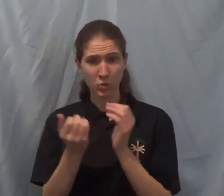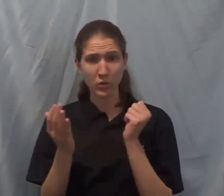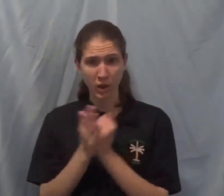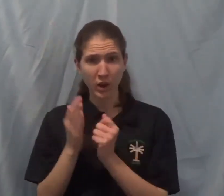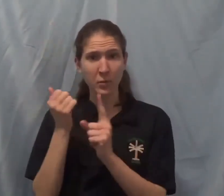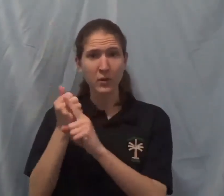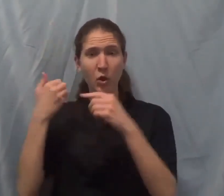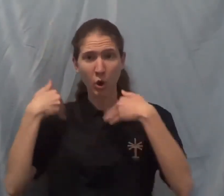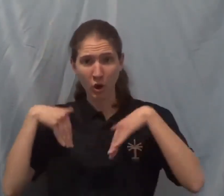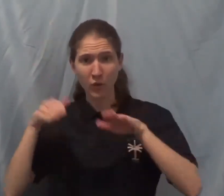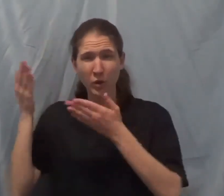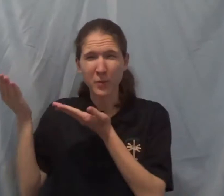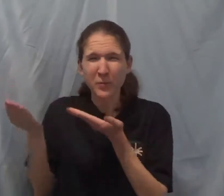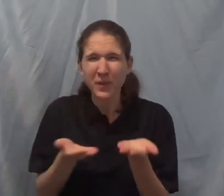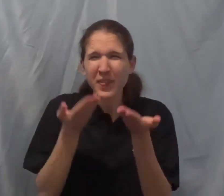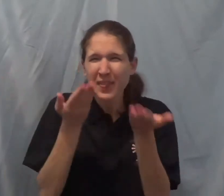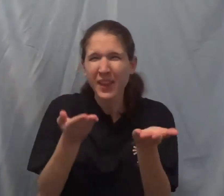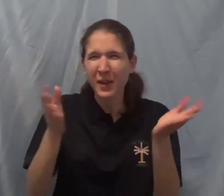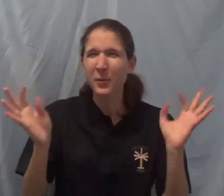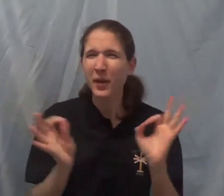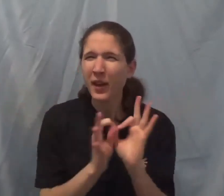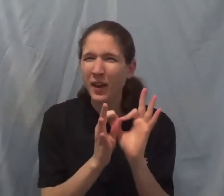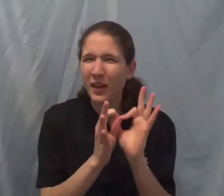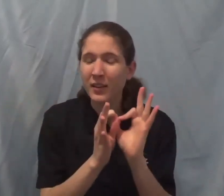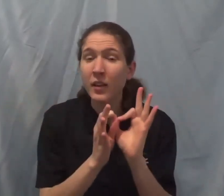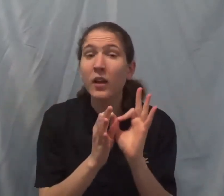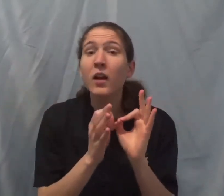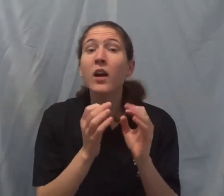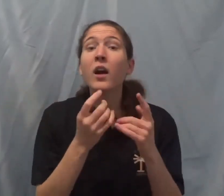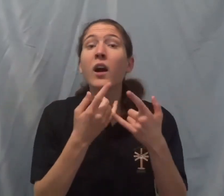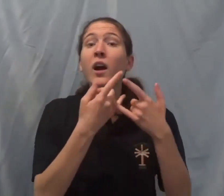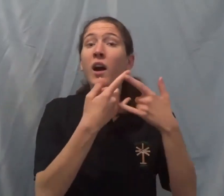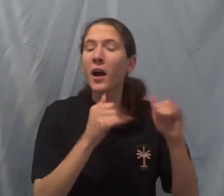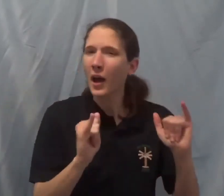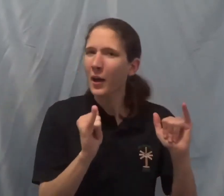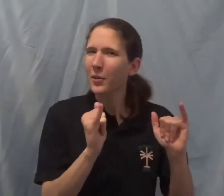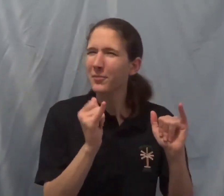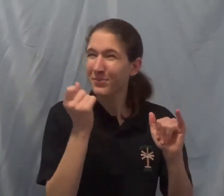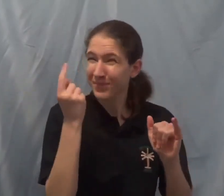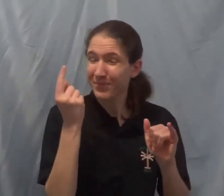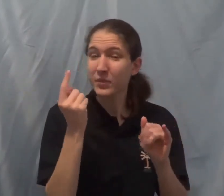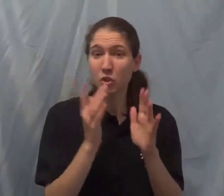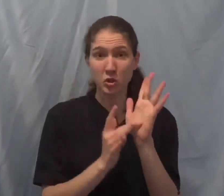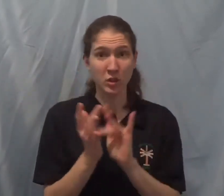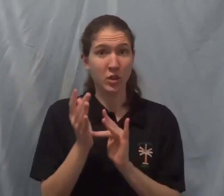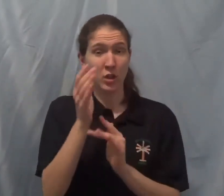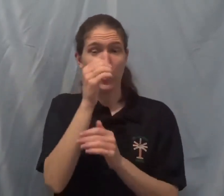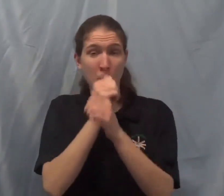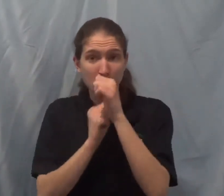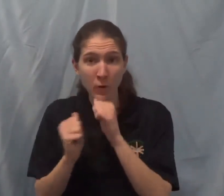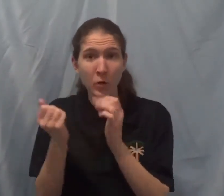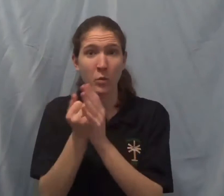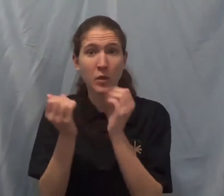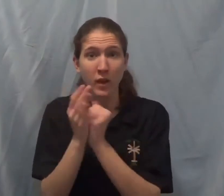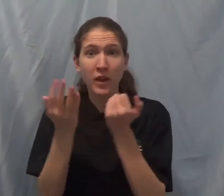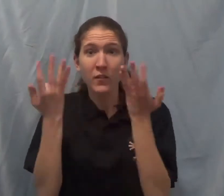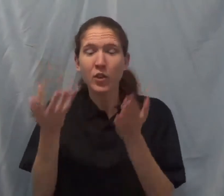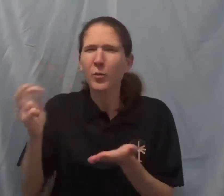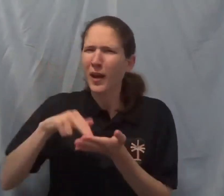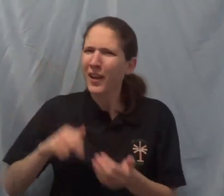always finishes with the resurrection. So it's a celebration of the resurrection as well. The true presence of Jesus under the